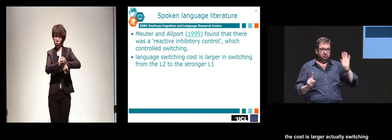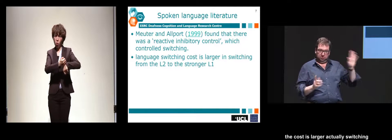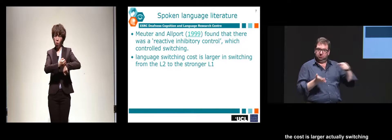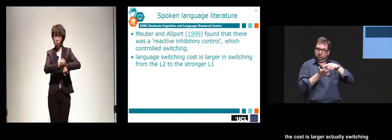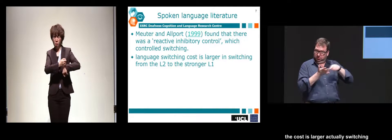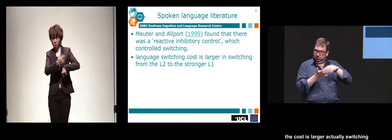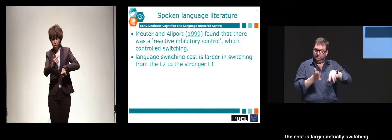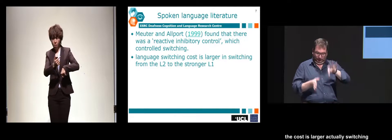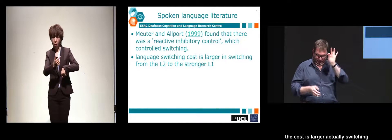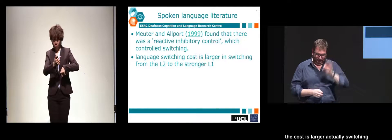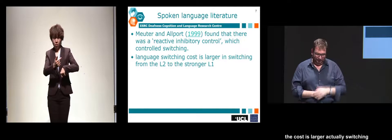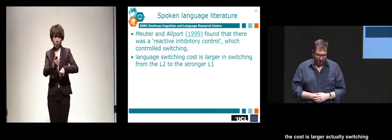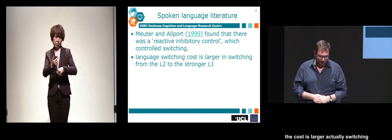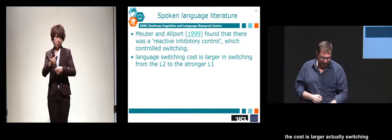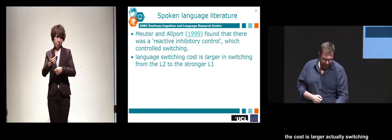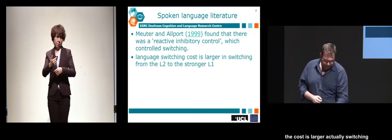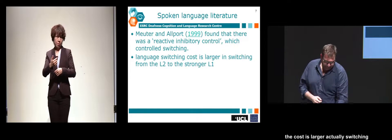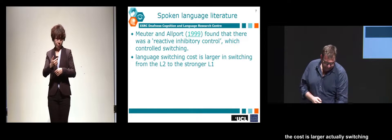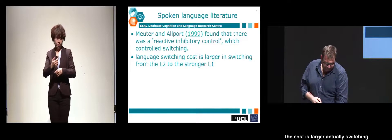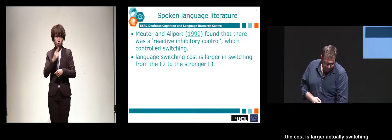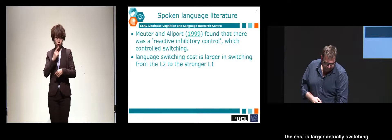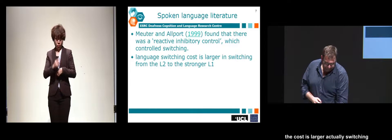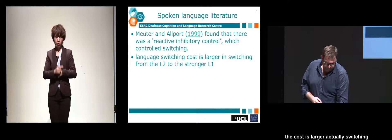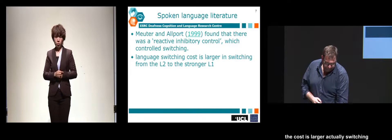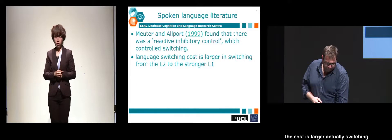L2 to the stronger L1.